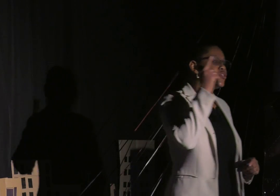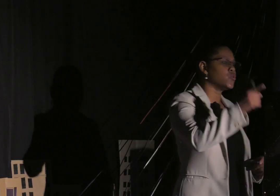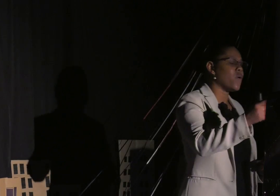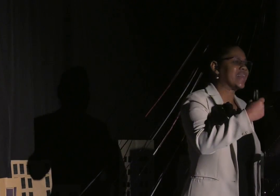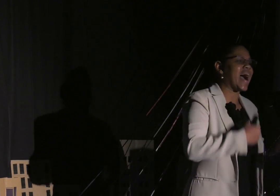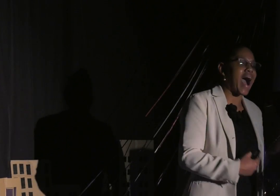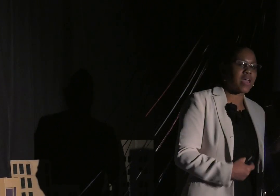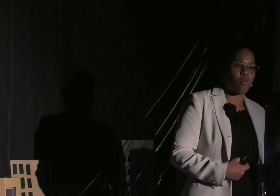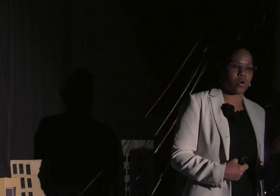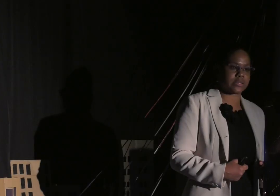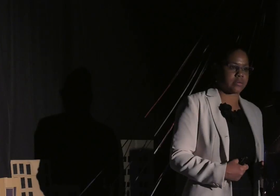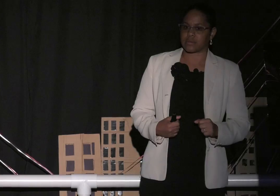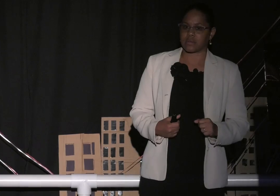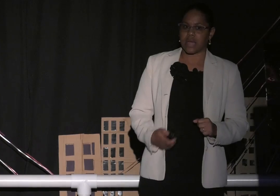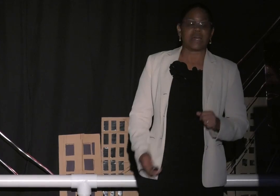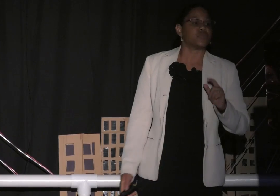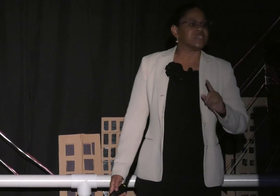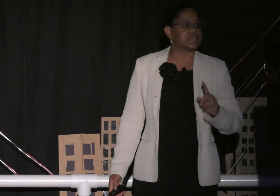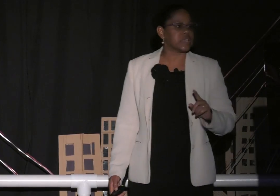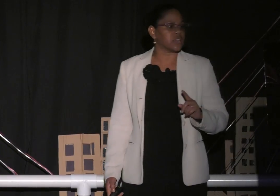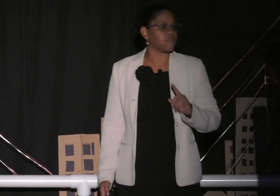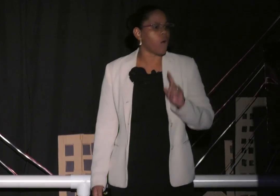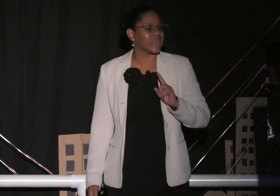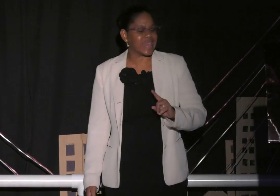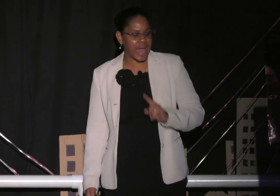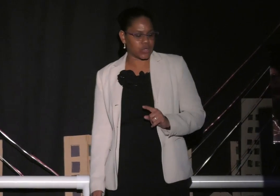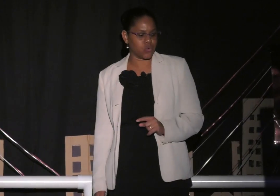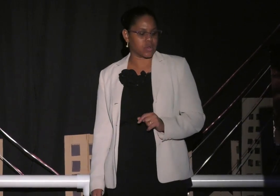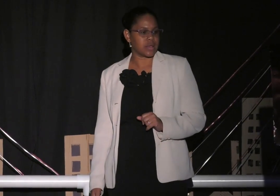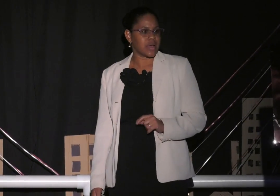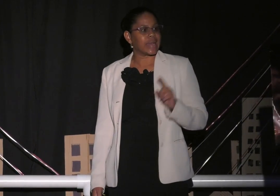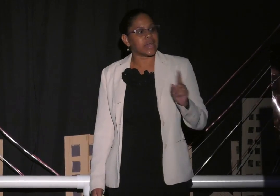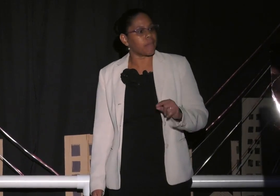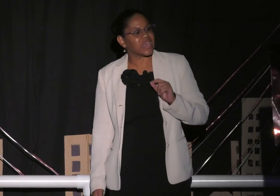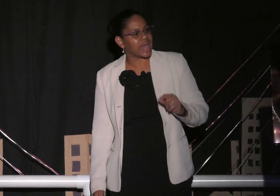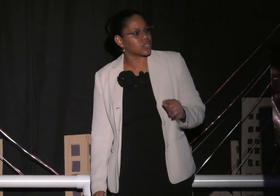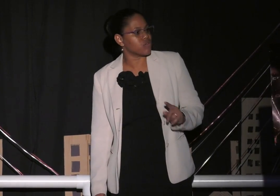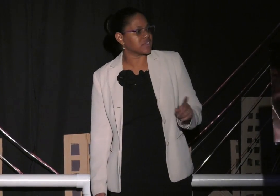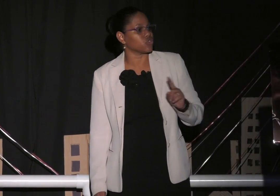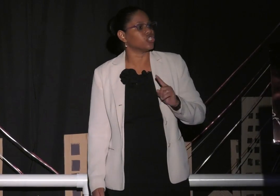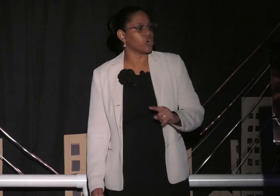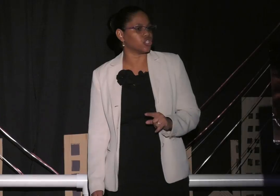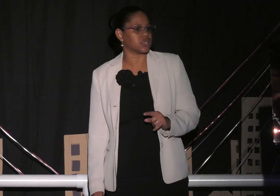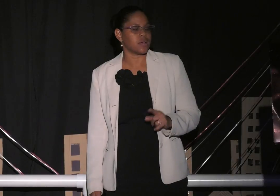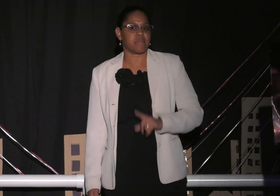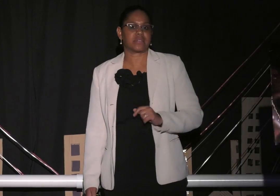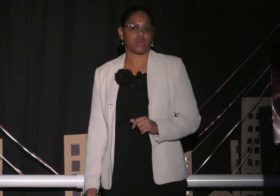you and I want to be seen for what we can do and not be categorized or judged based on